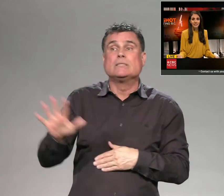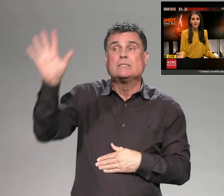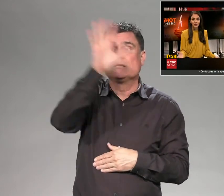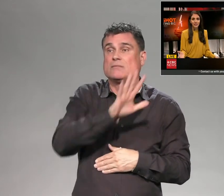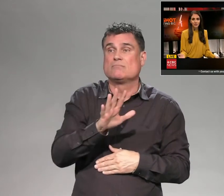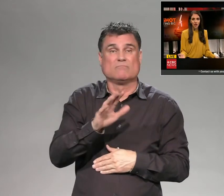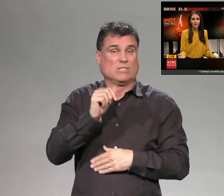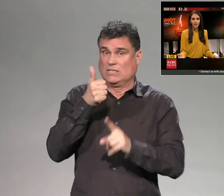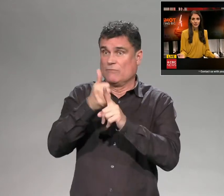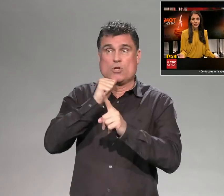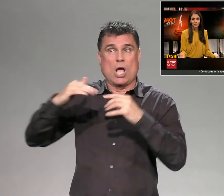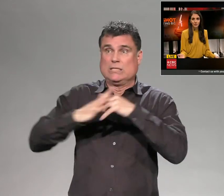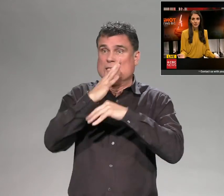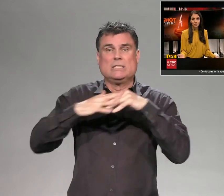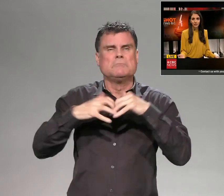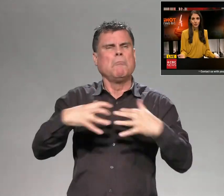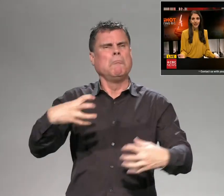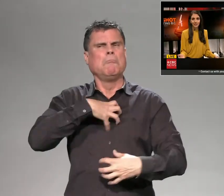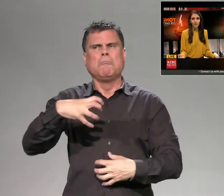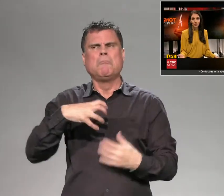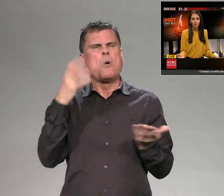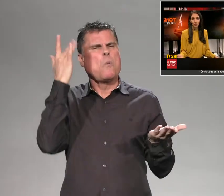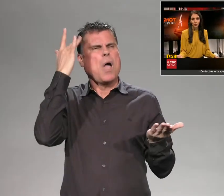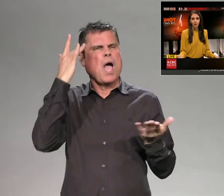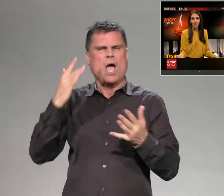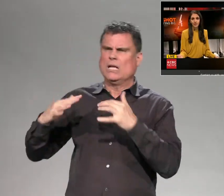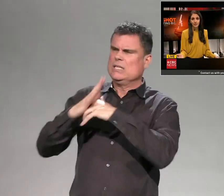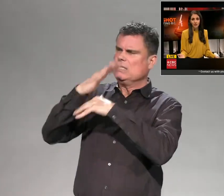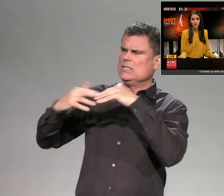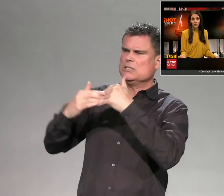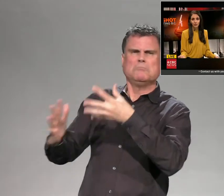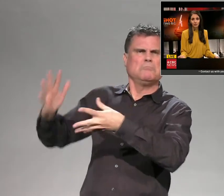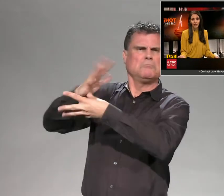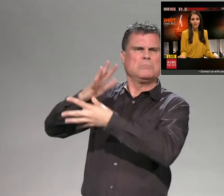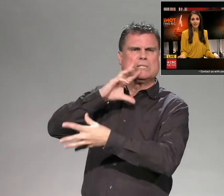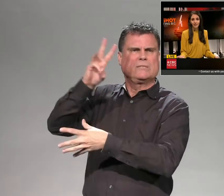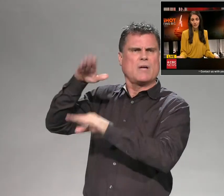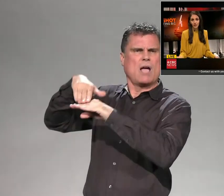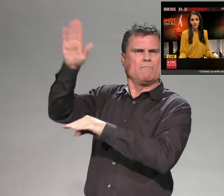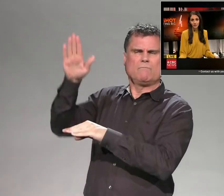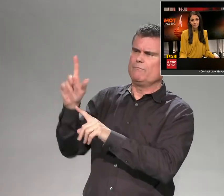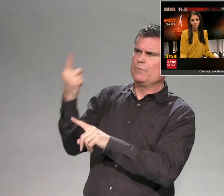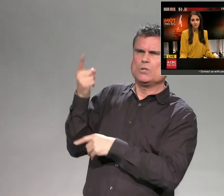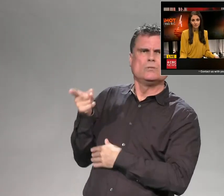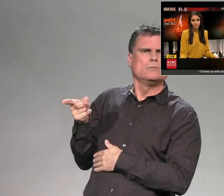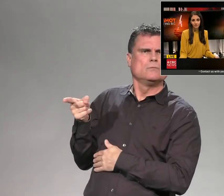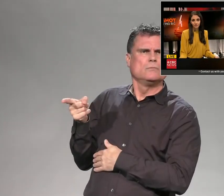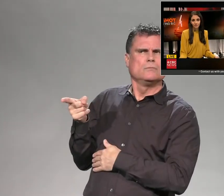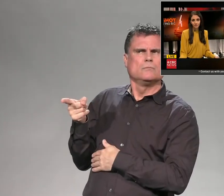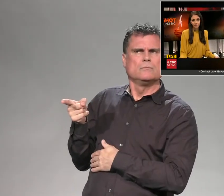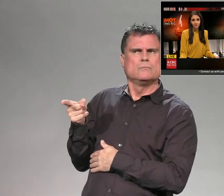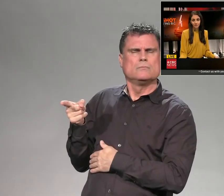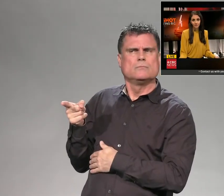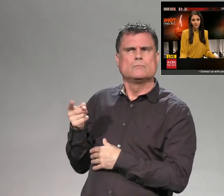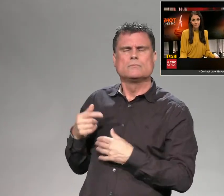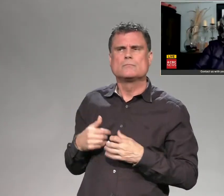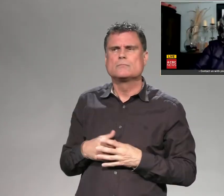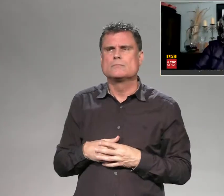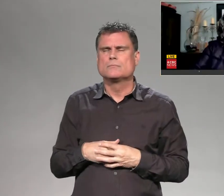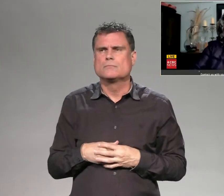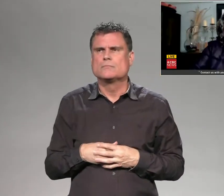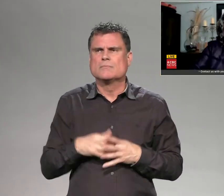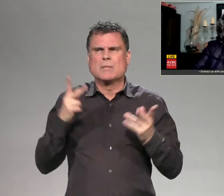racism. So is the province doing enough to explain why it's so important that Indigenous people are vaccinated quickly? I think there's